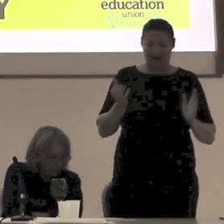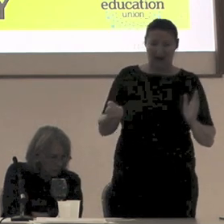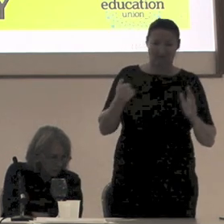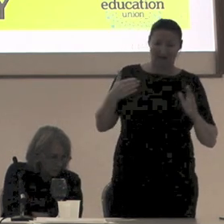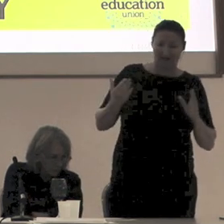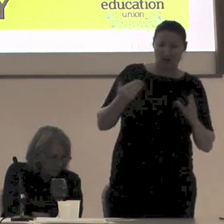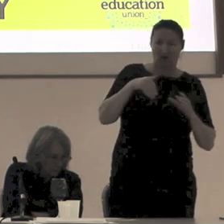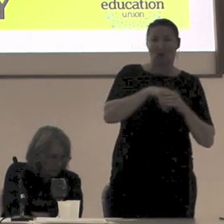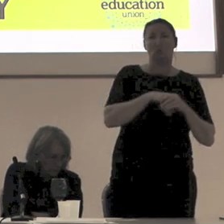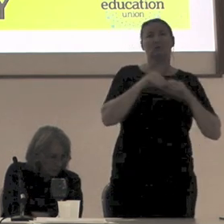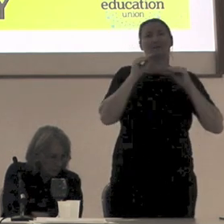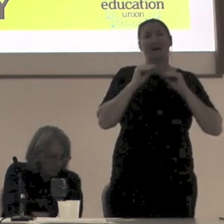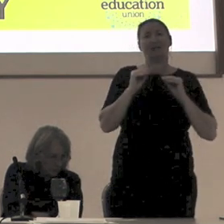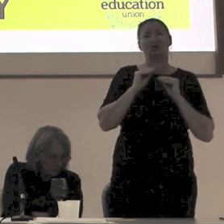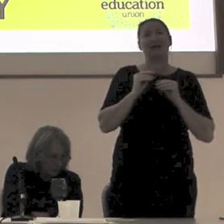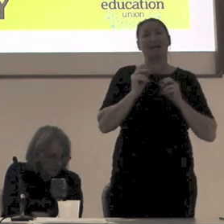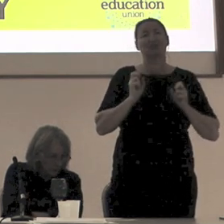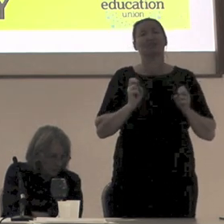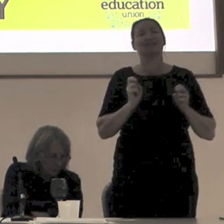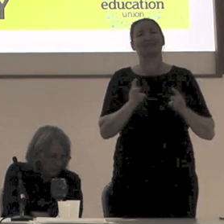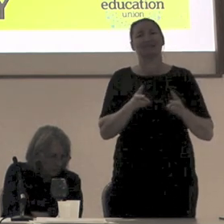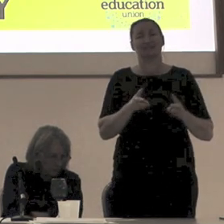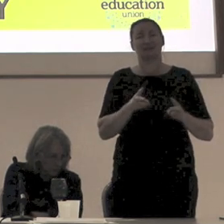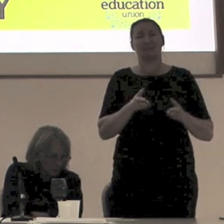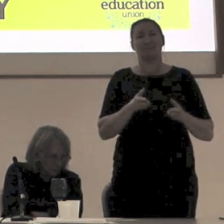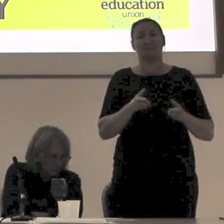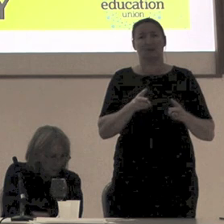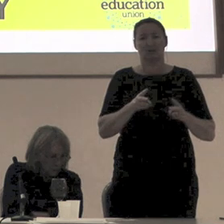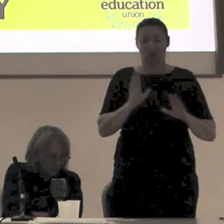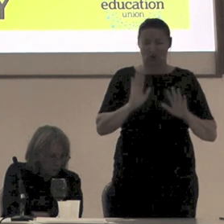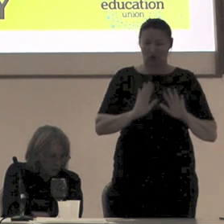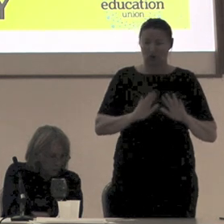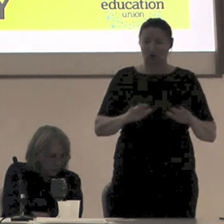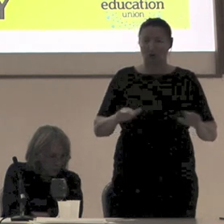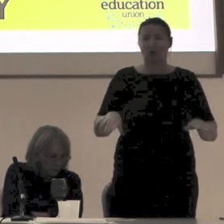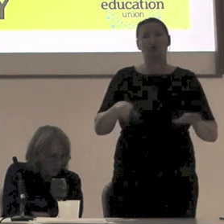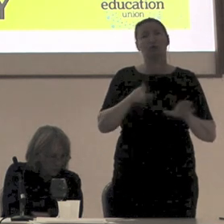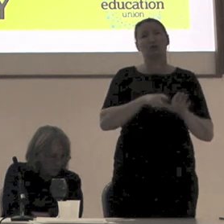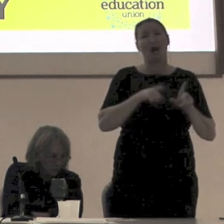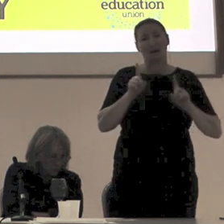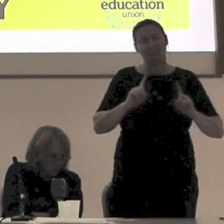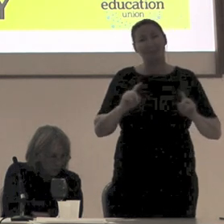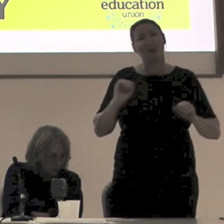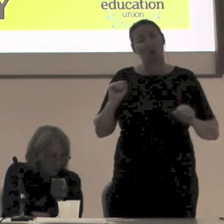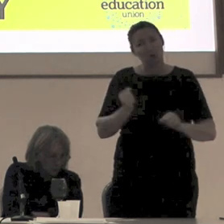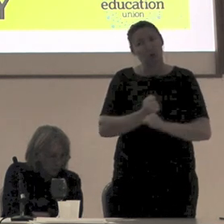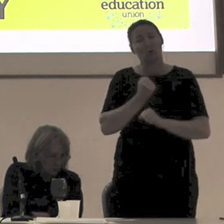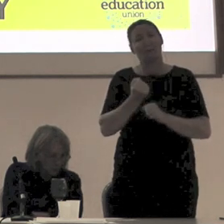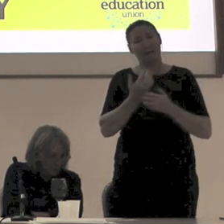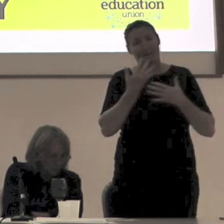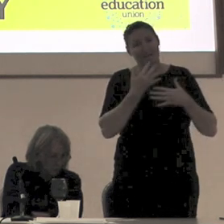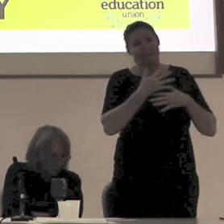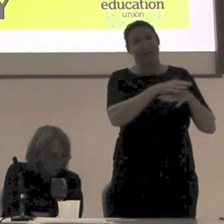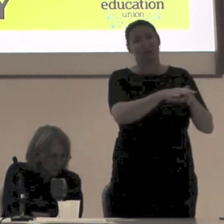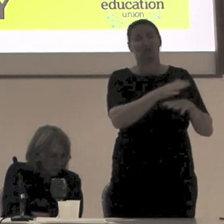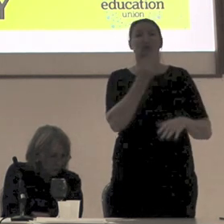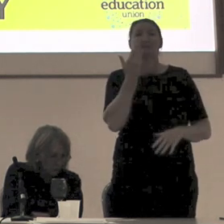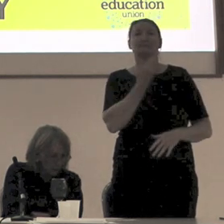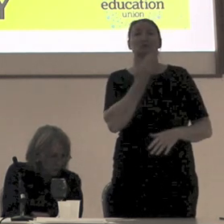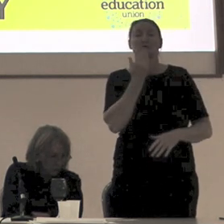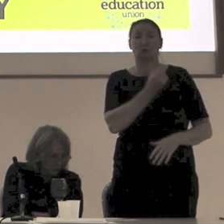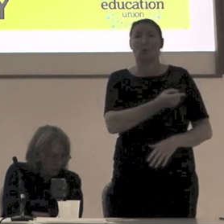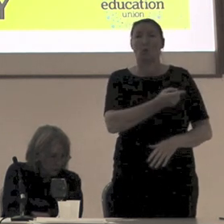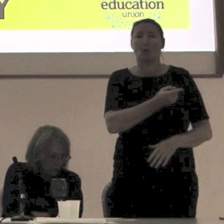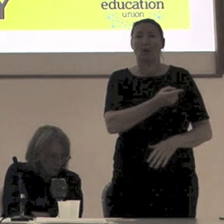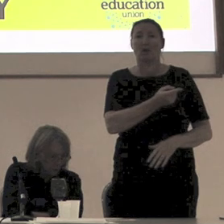system in which most children and young people are educated in mainstream schools. This is a